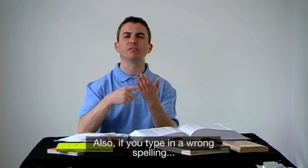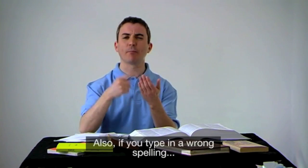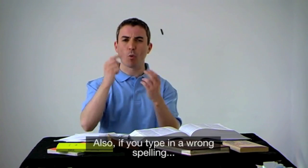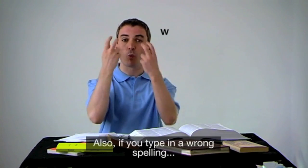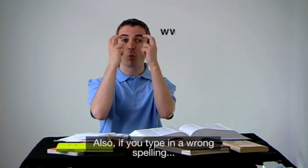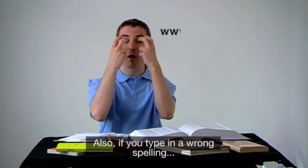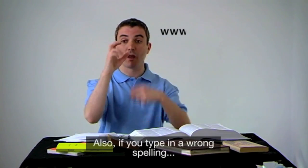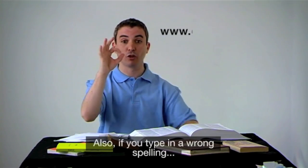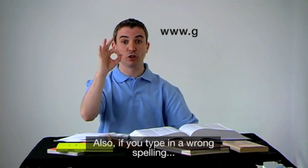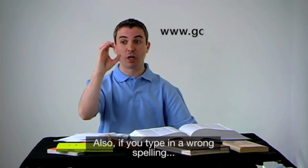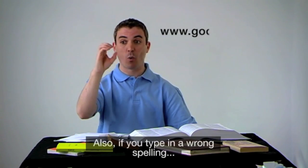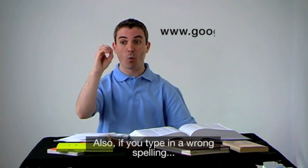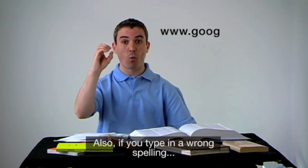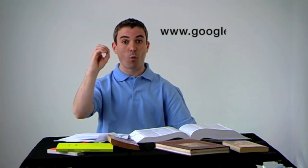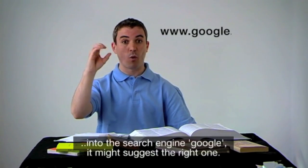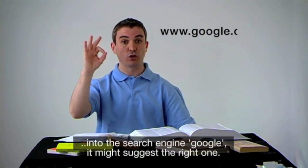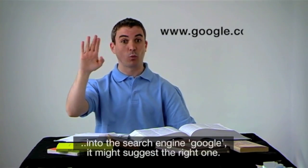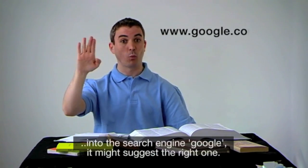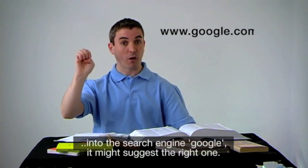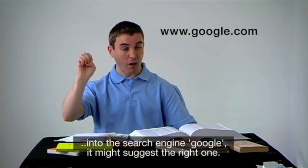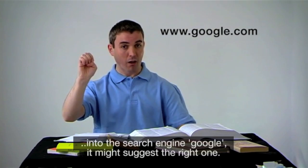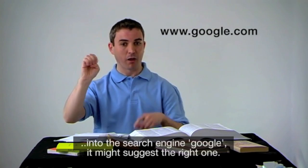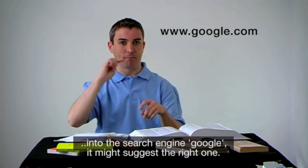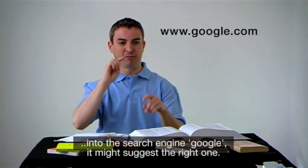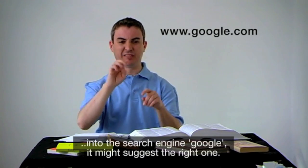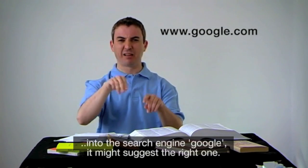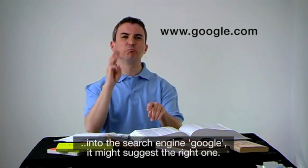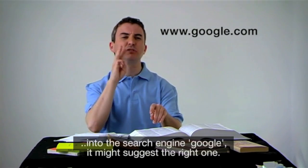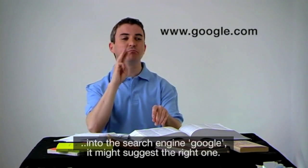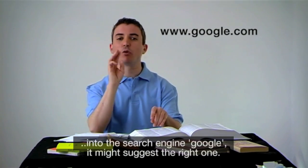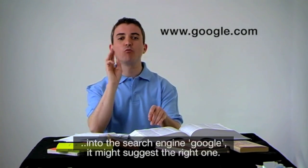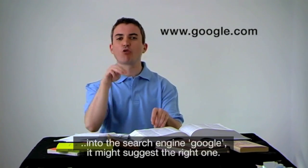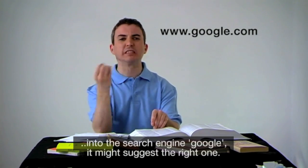Also, if you type in a wrong spelling into the search engine Google, it might suggest the right one.